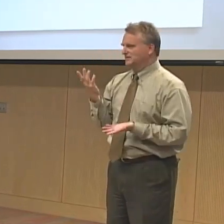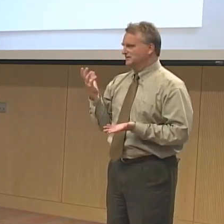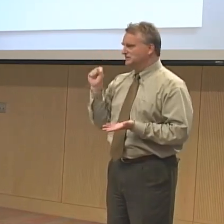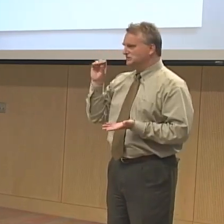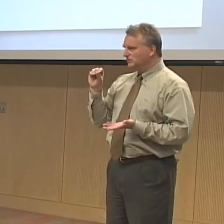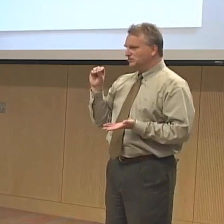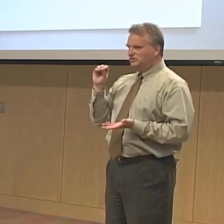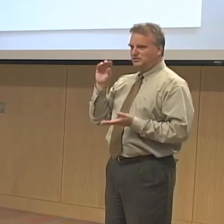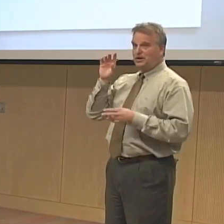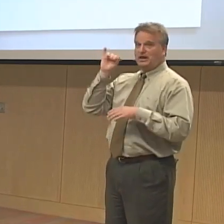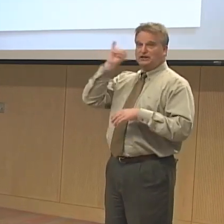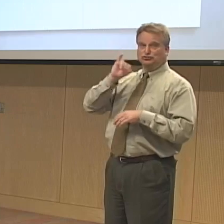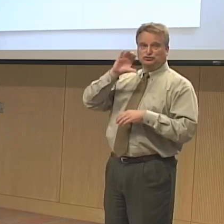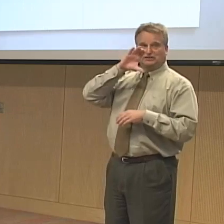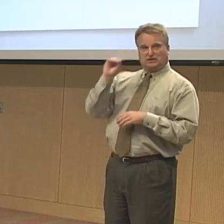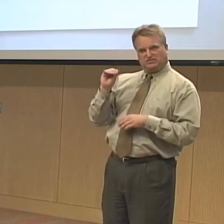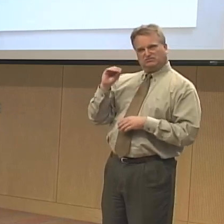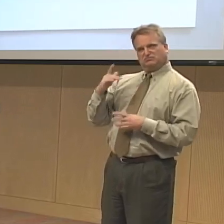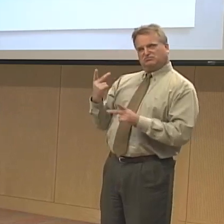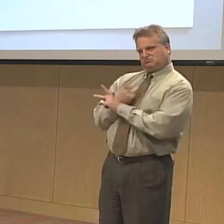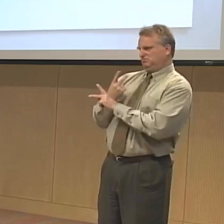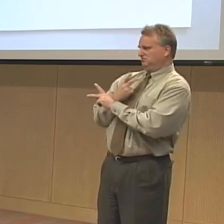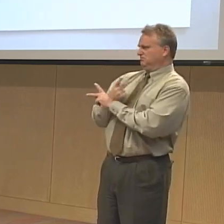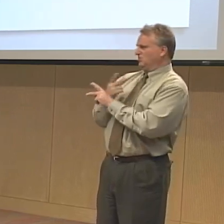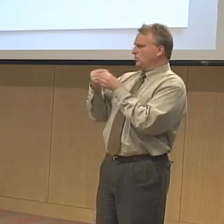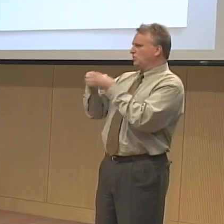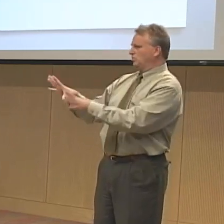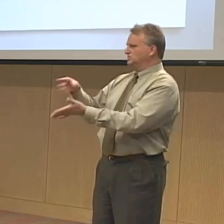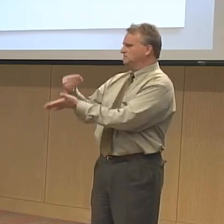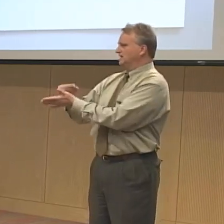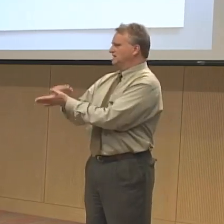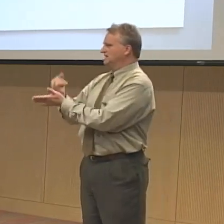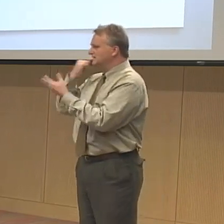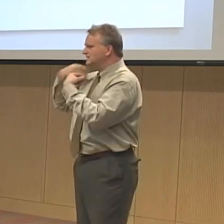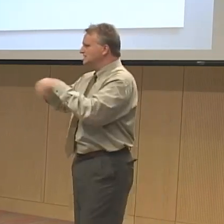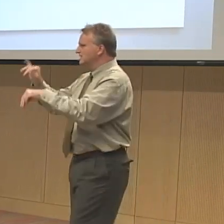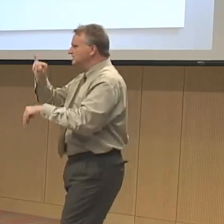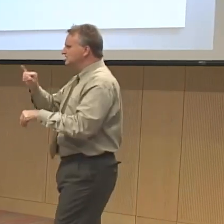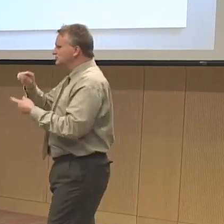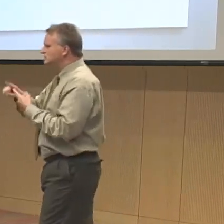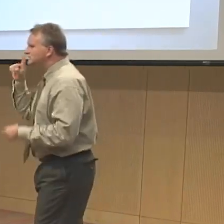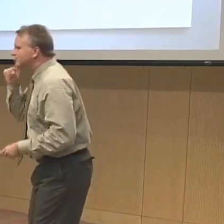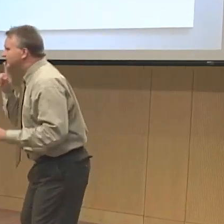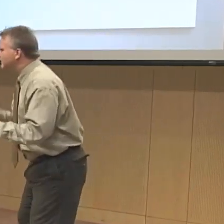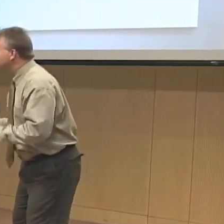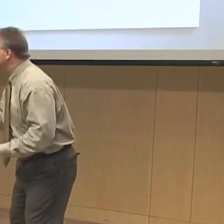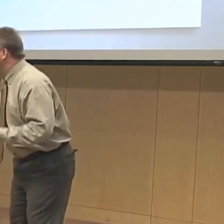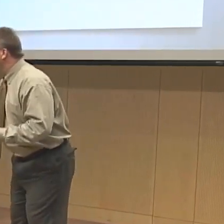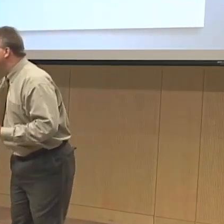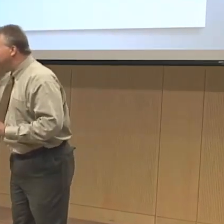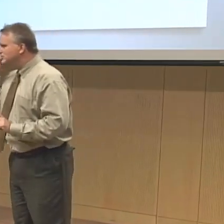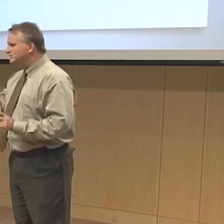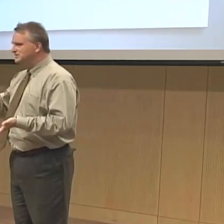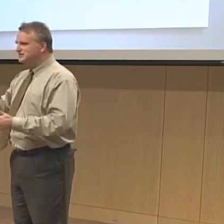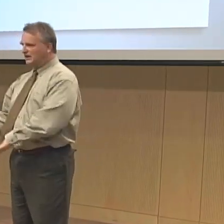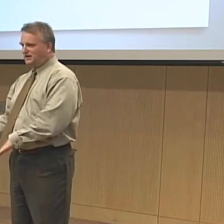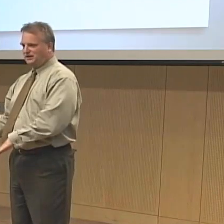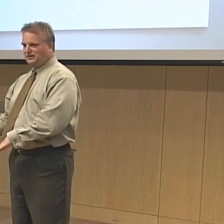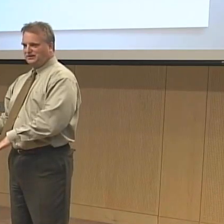disability, because of their sickness. And so insurance companies felt it was a losing proposition to sell insurance to deaf people